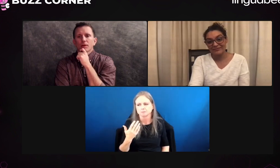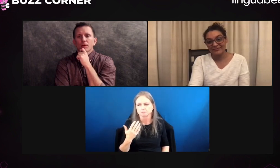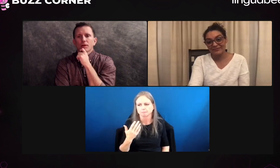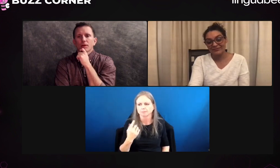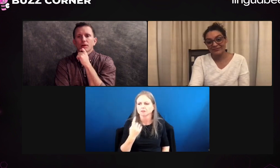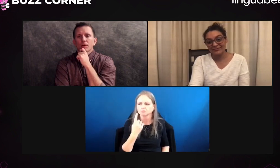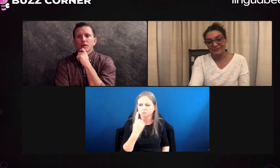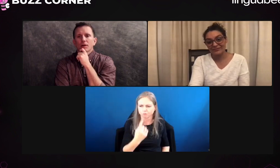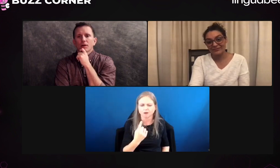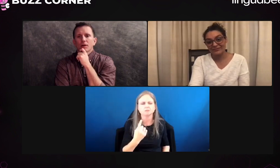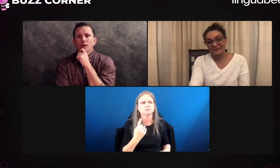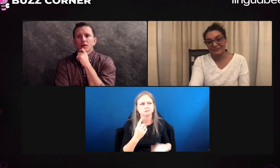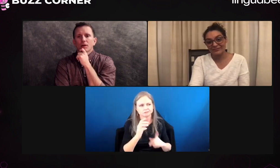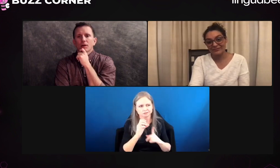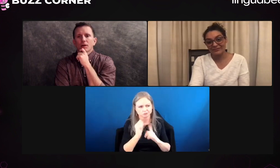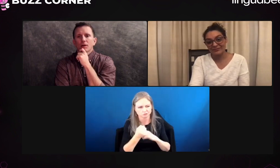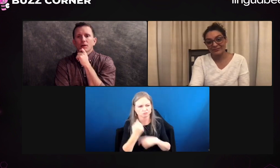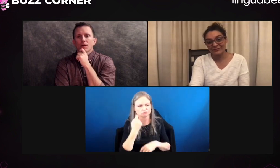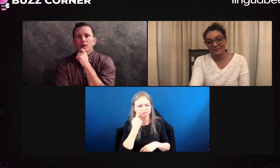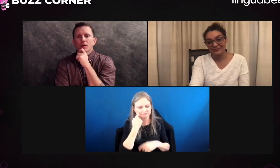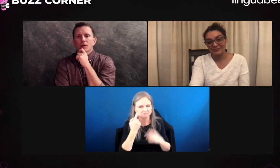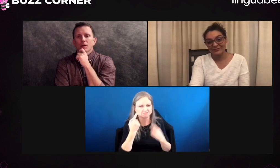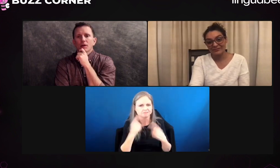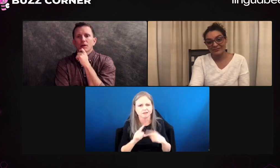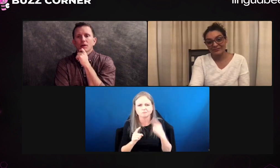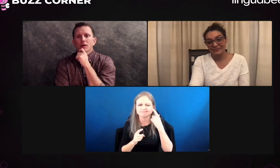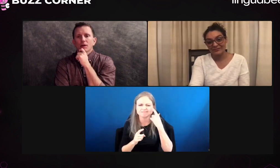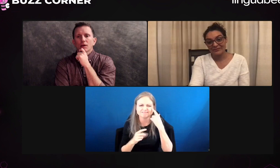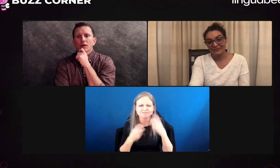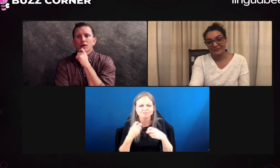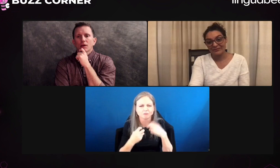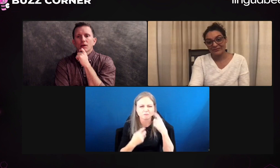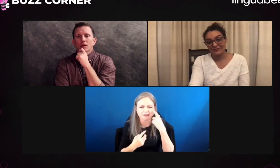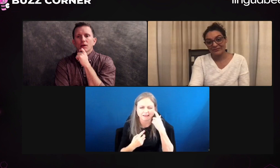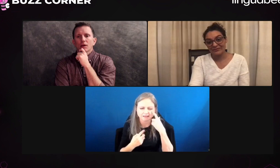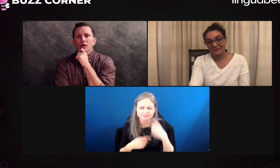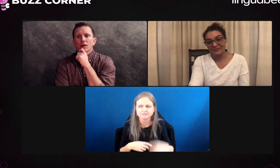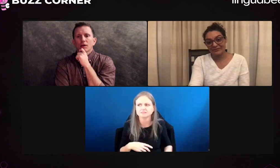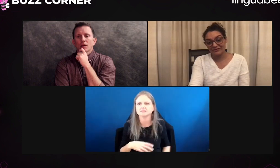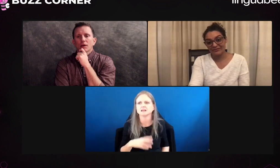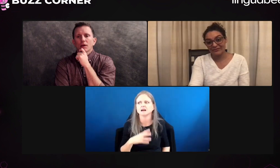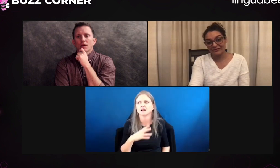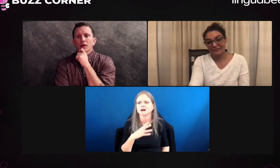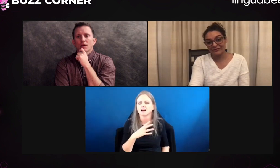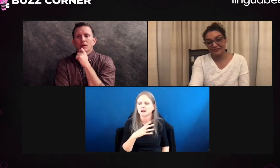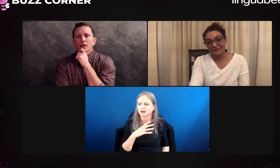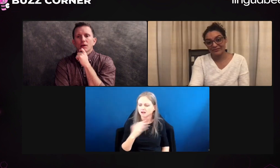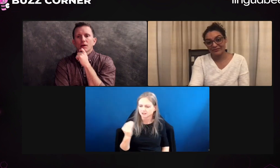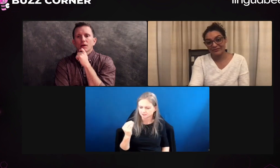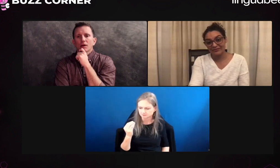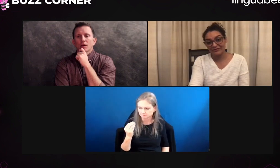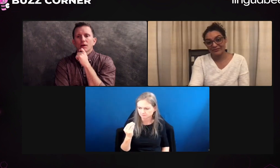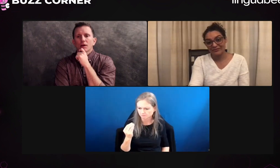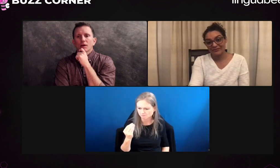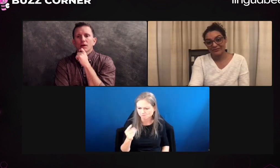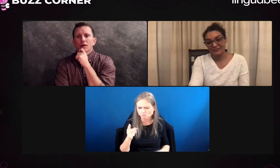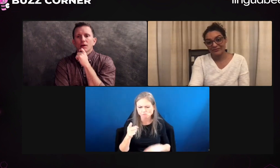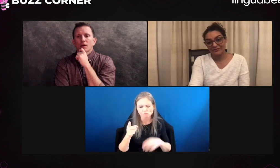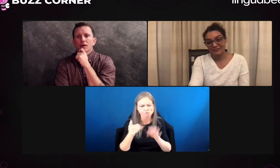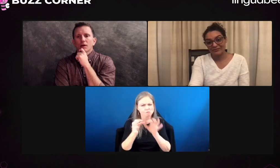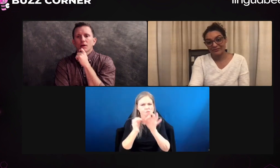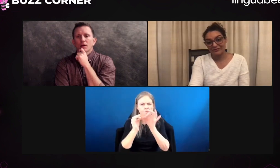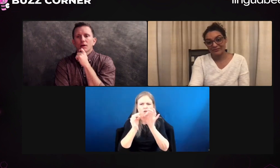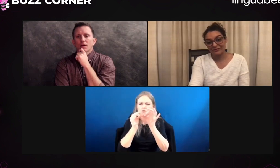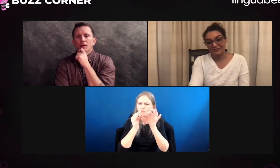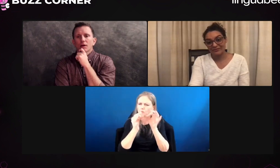And I know that I have addressed this on my page. I've shared this particular situation that happened. I was having an issue with my eye.